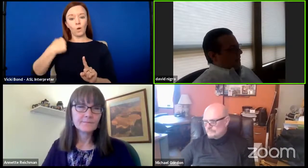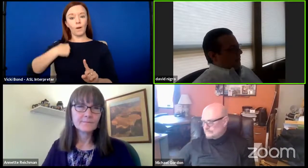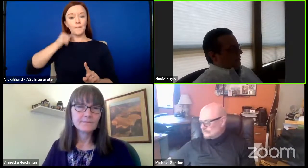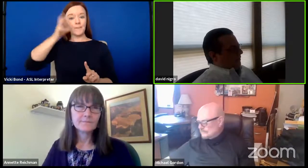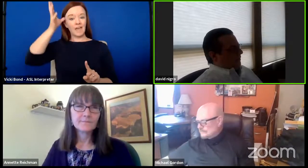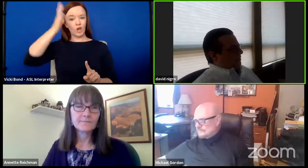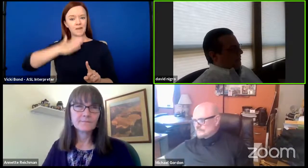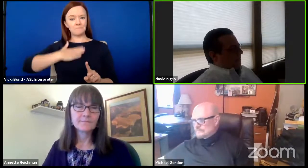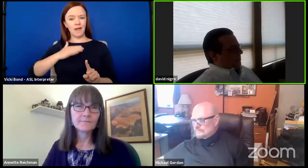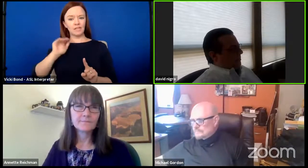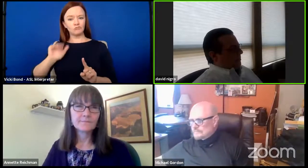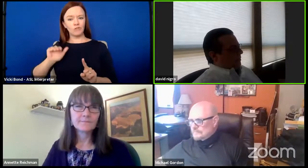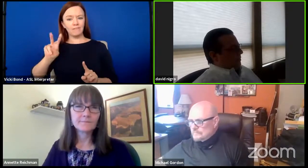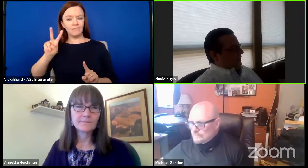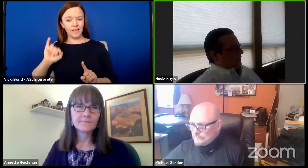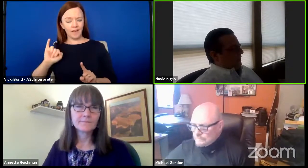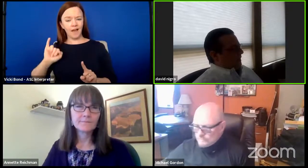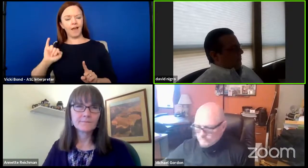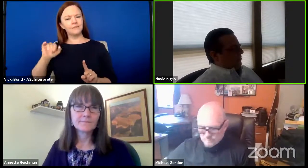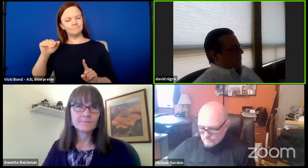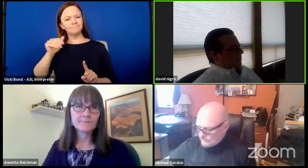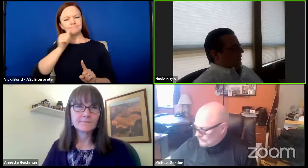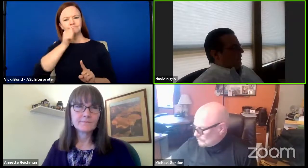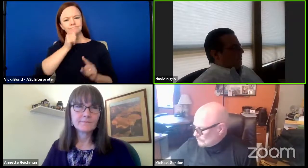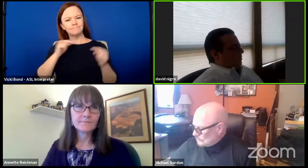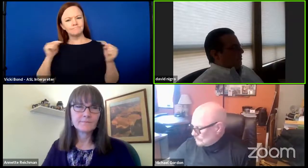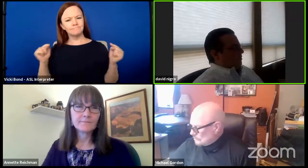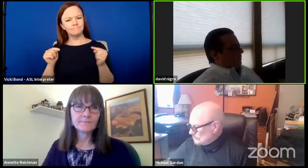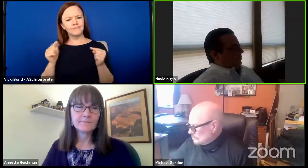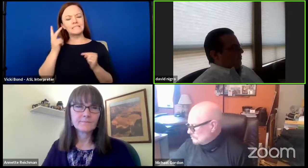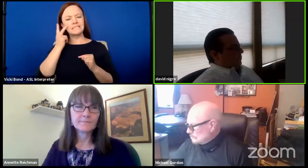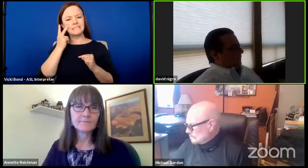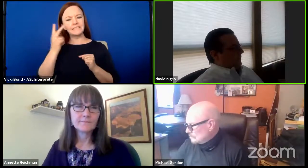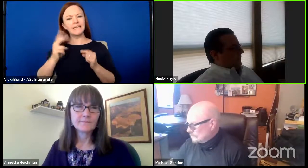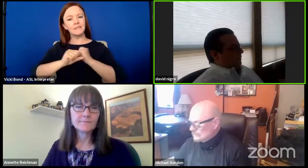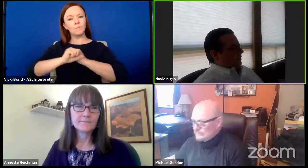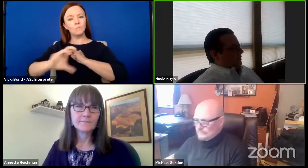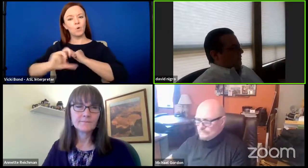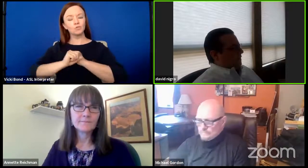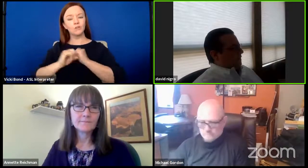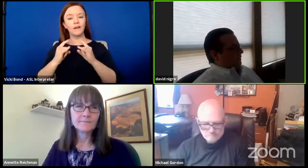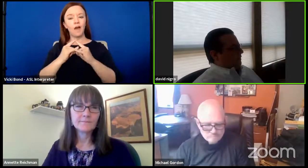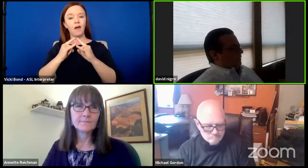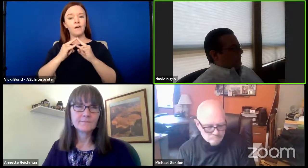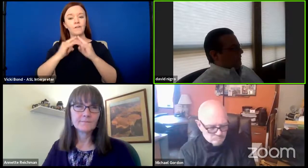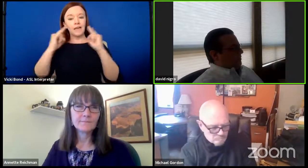impaired child to see the promotion of Camp Leap virtually, while absolutely